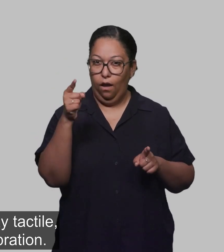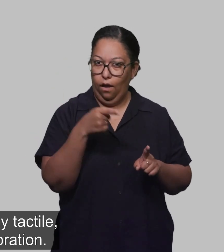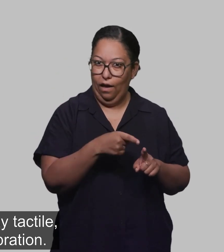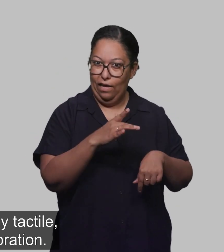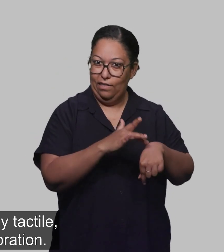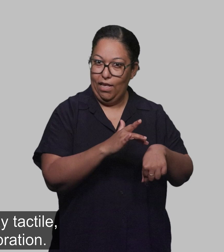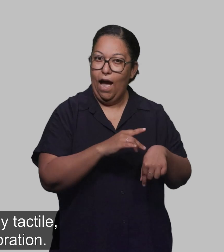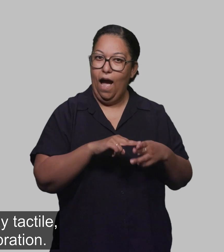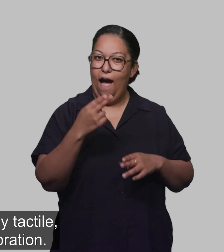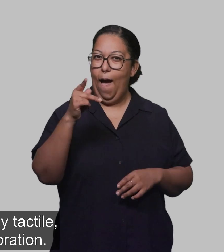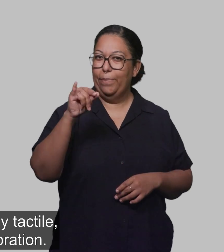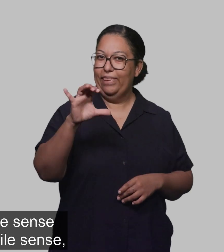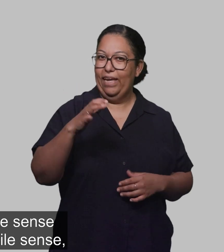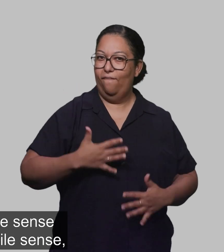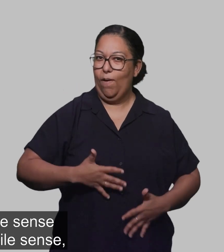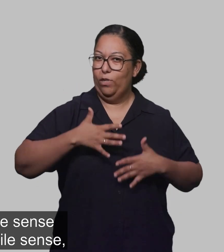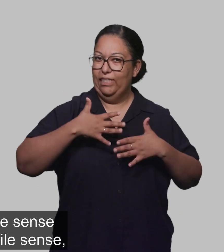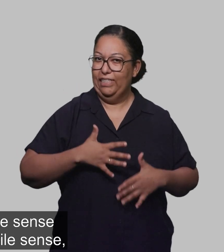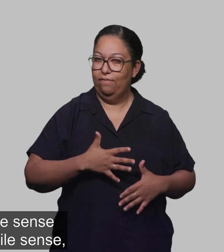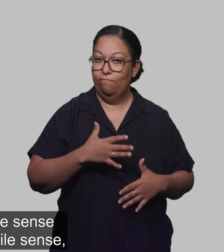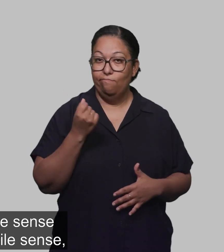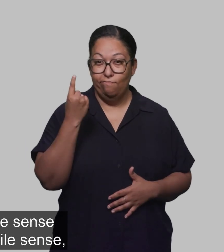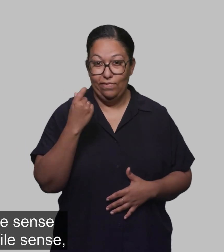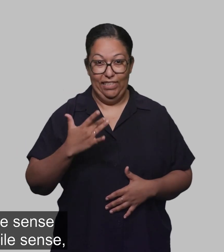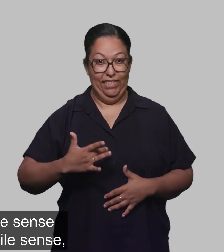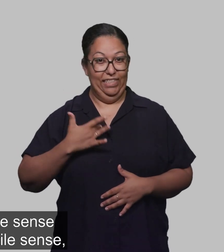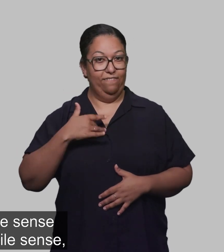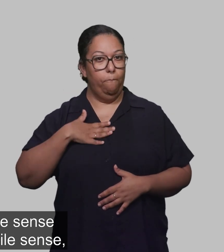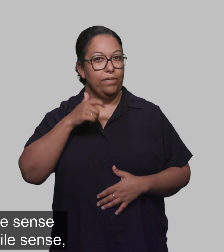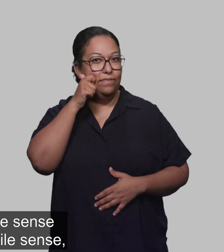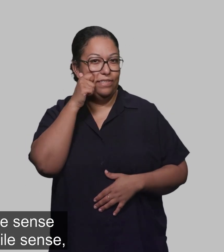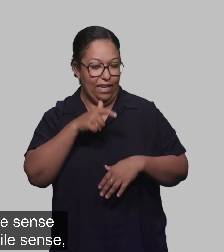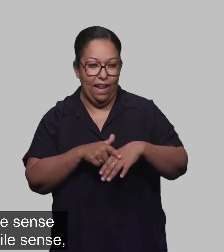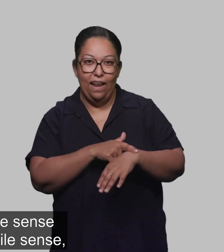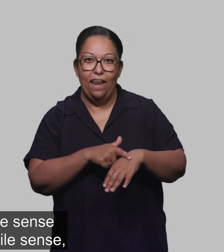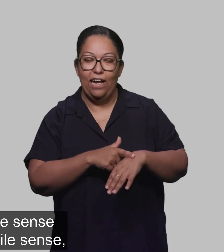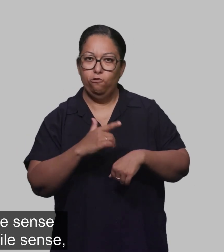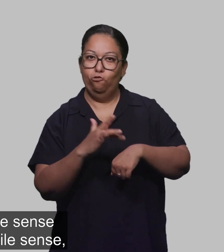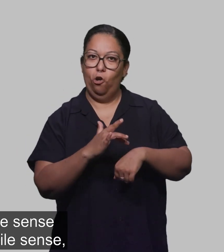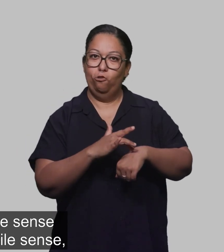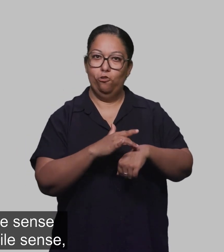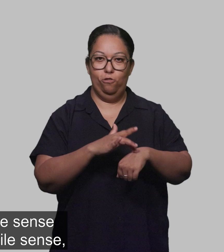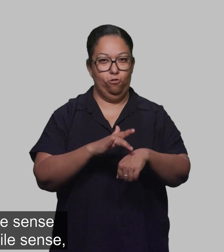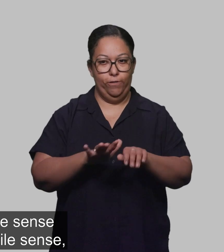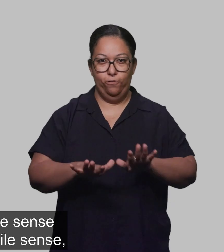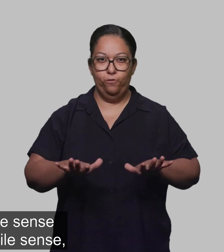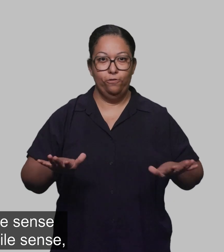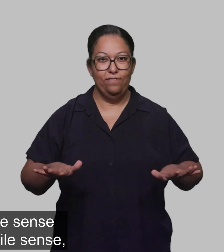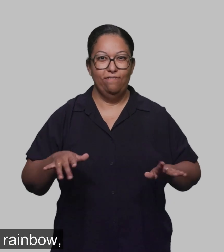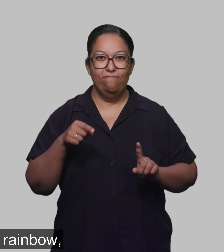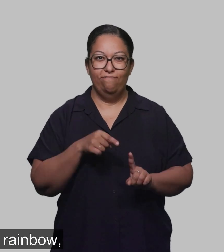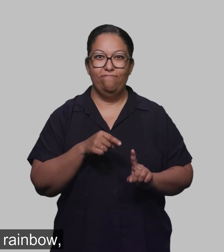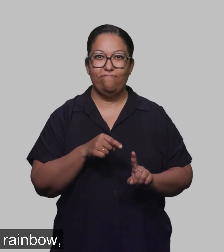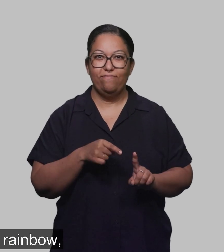is haptic, vibration. So yes, it's the sense of my skin, tactile sense,